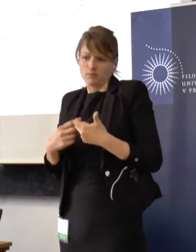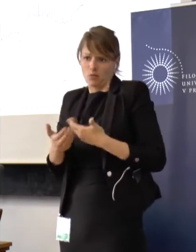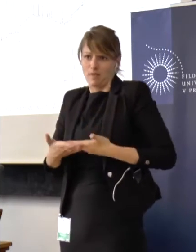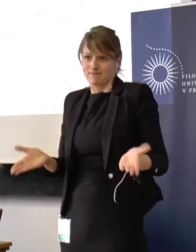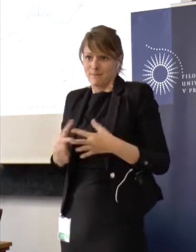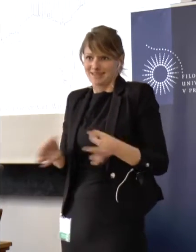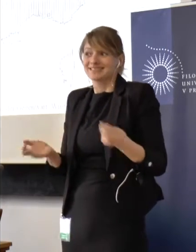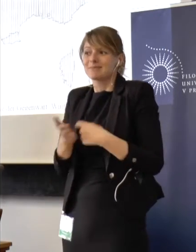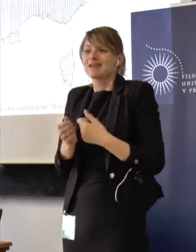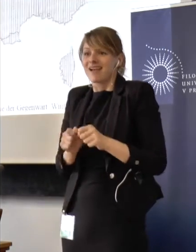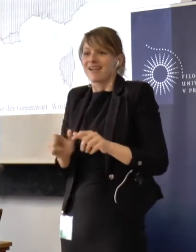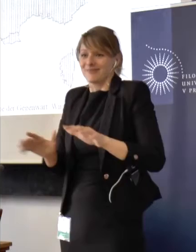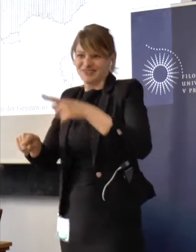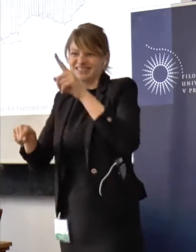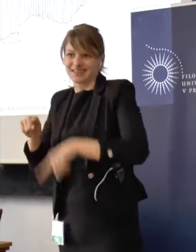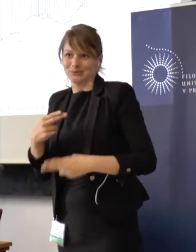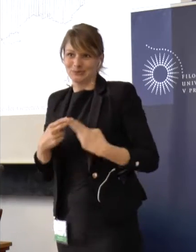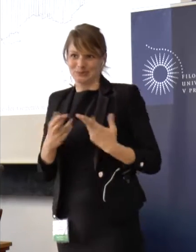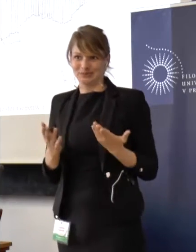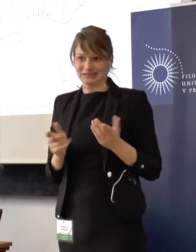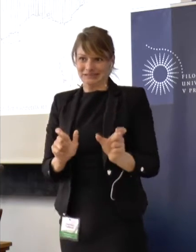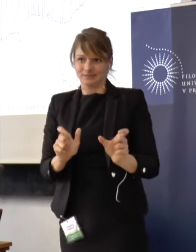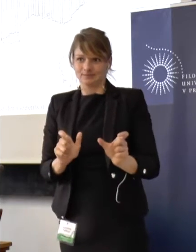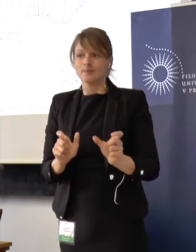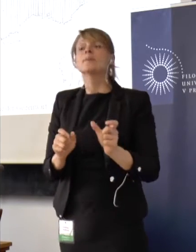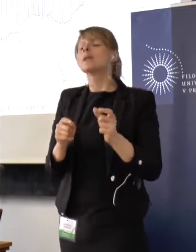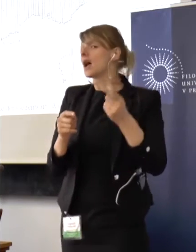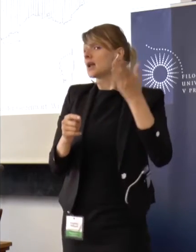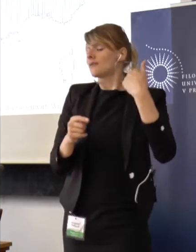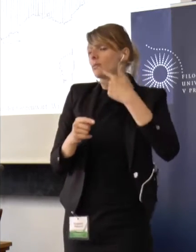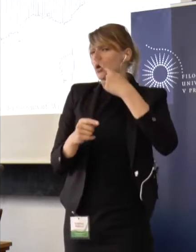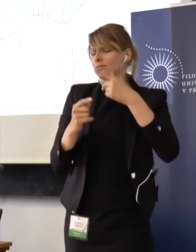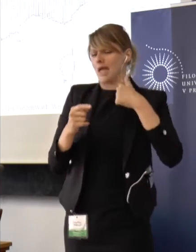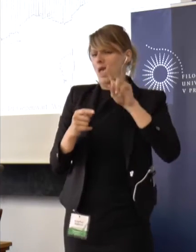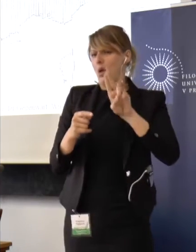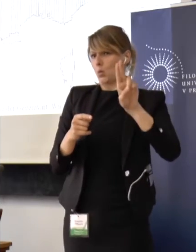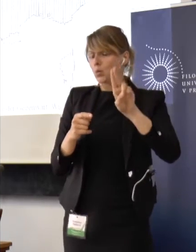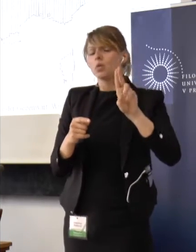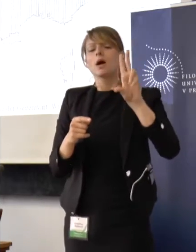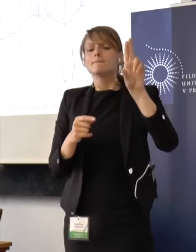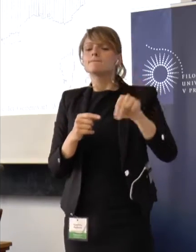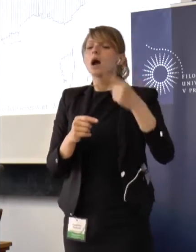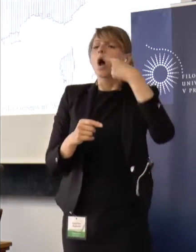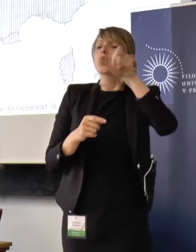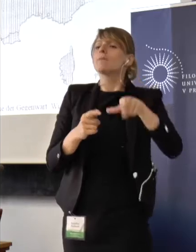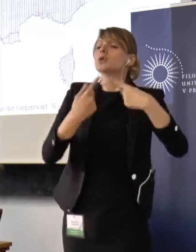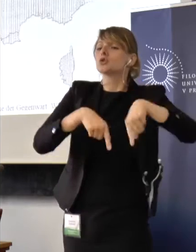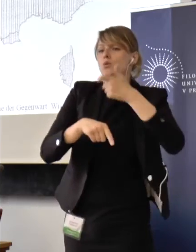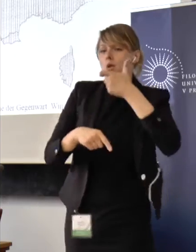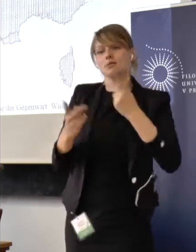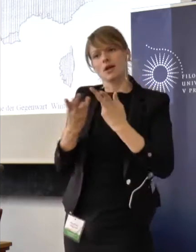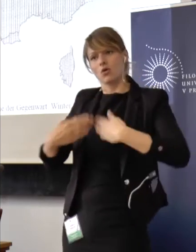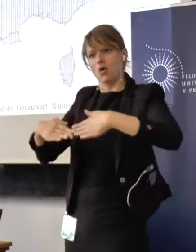The language commissioner does not exist anymore. The Europeans, or let's say Brussels, tends to